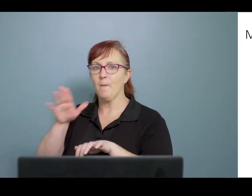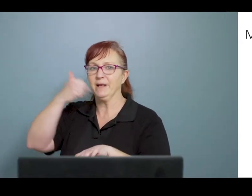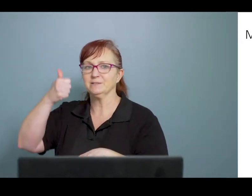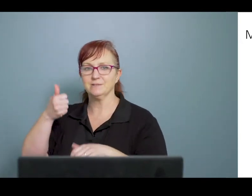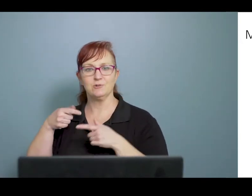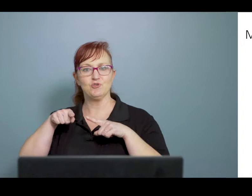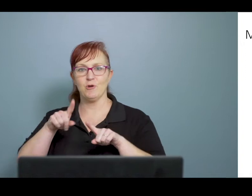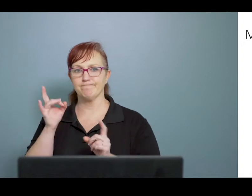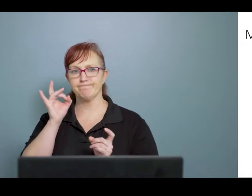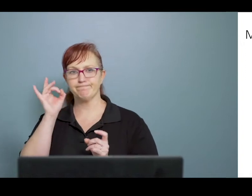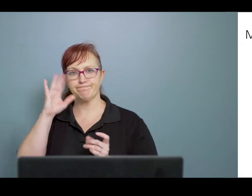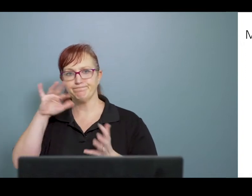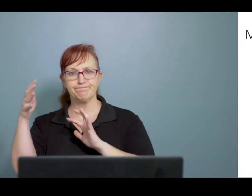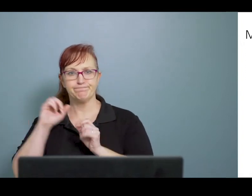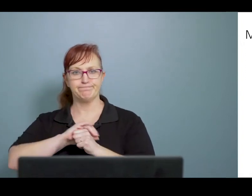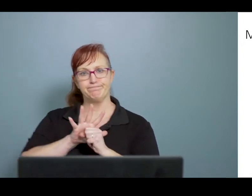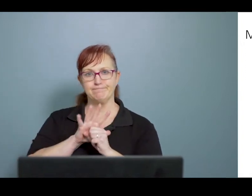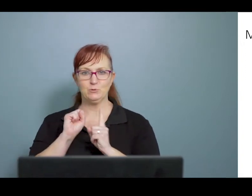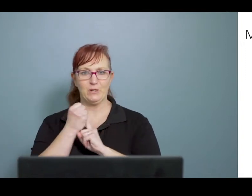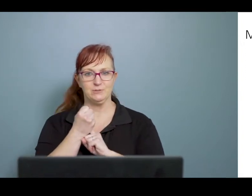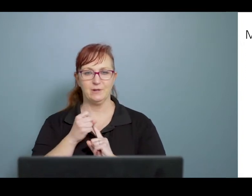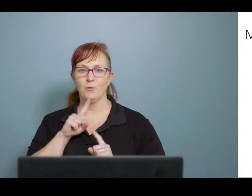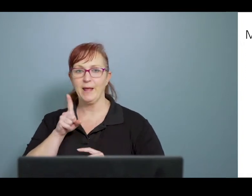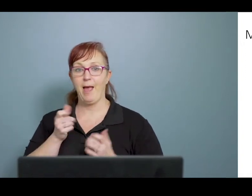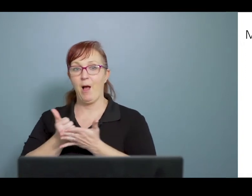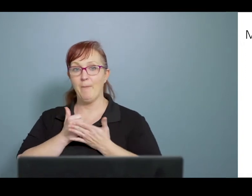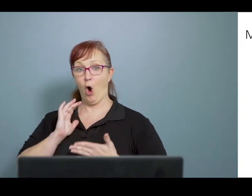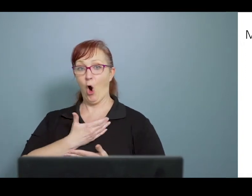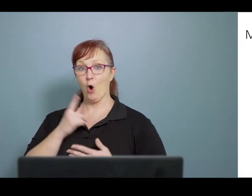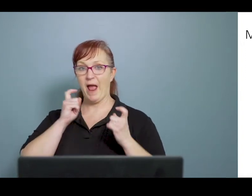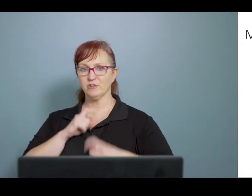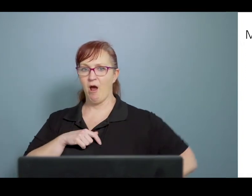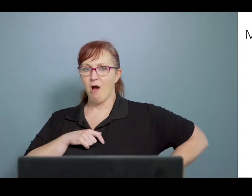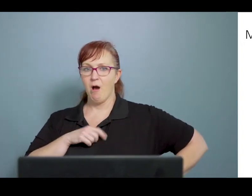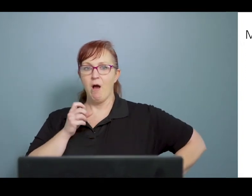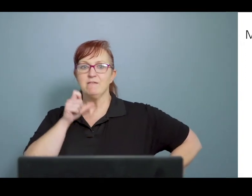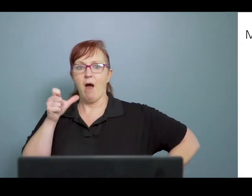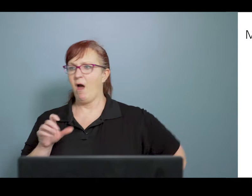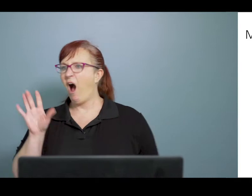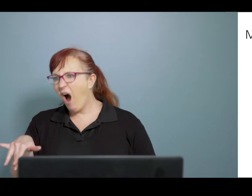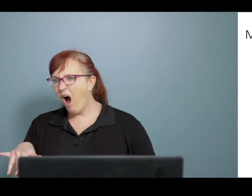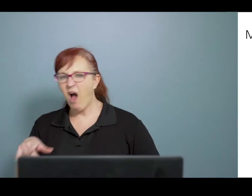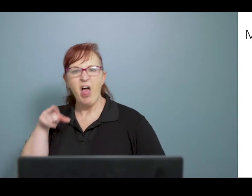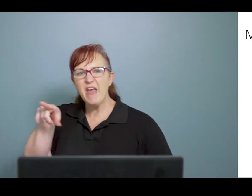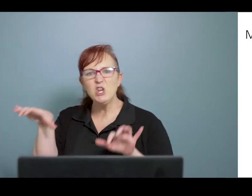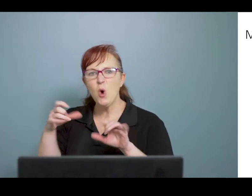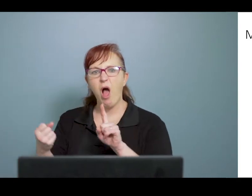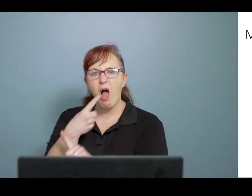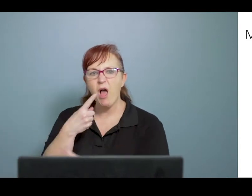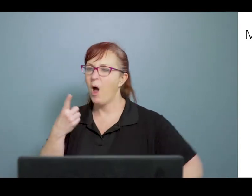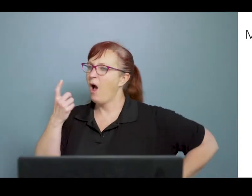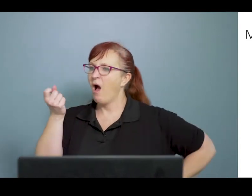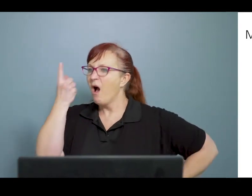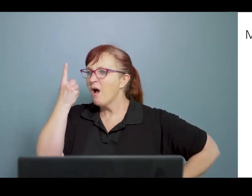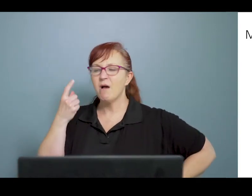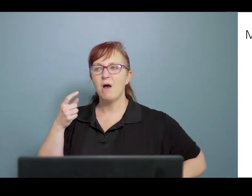emotional reaction on our side, as opposed to like, I can't believe this. Like, what are they talking about?